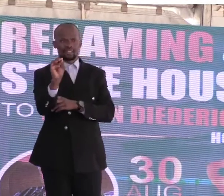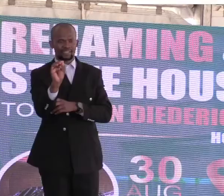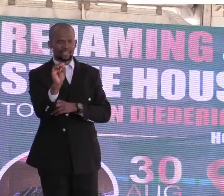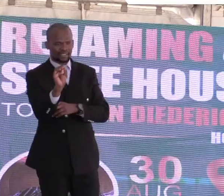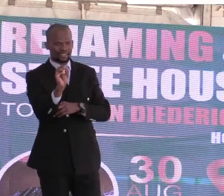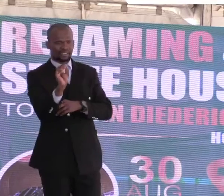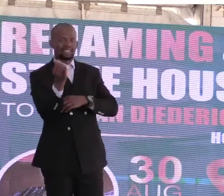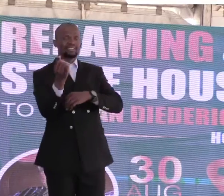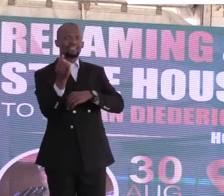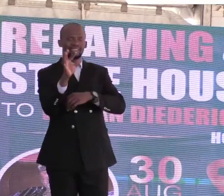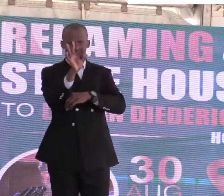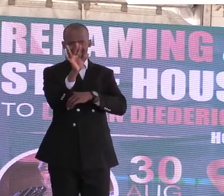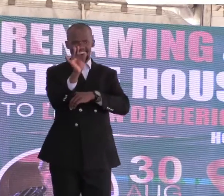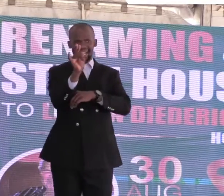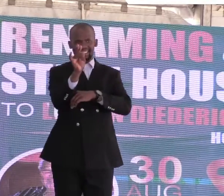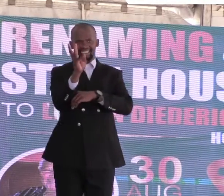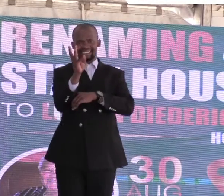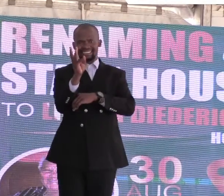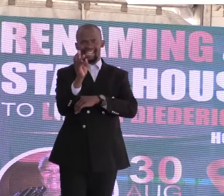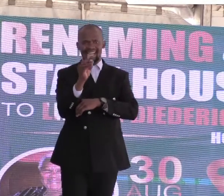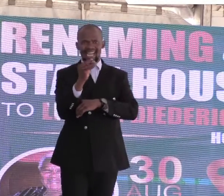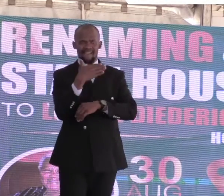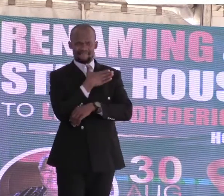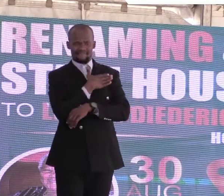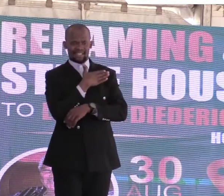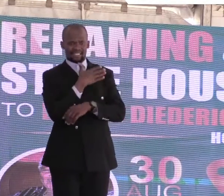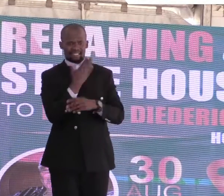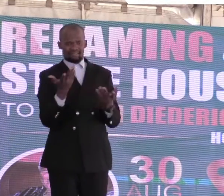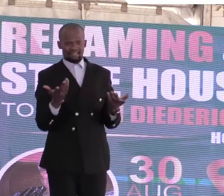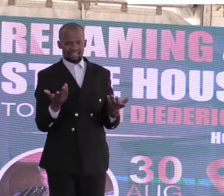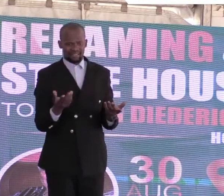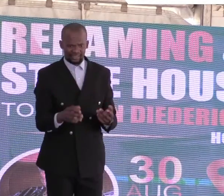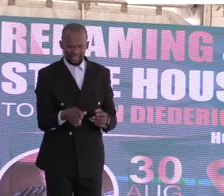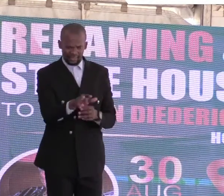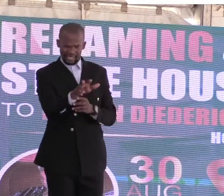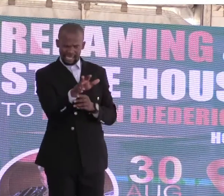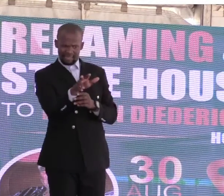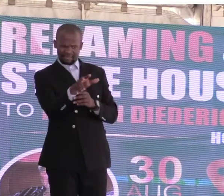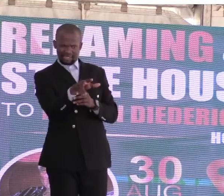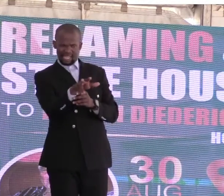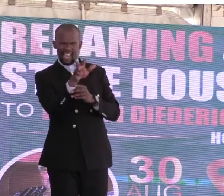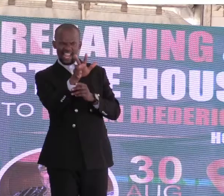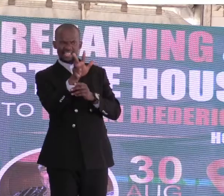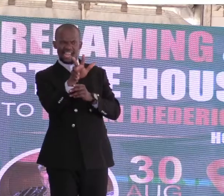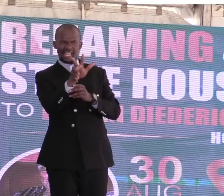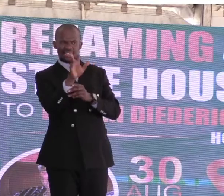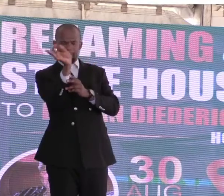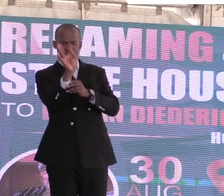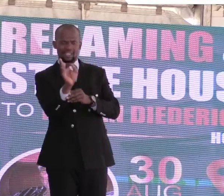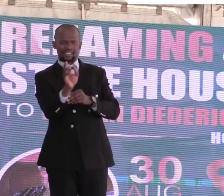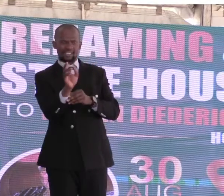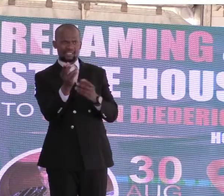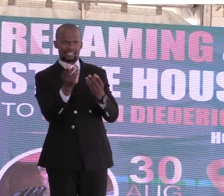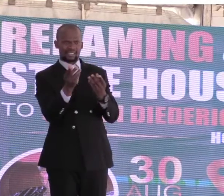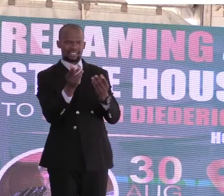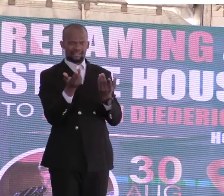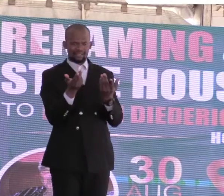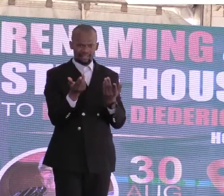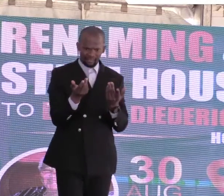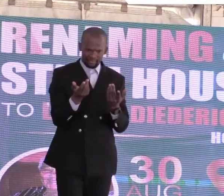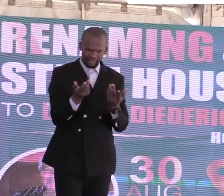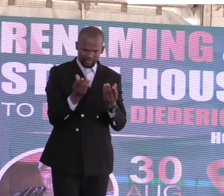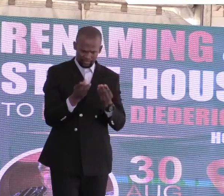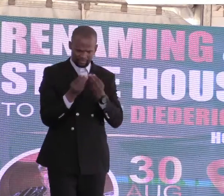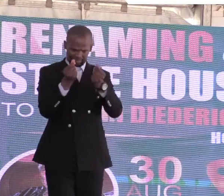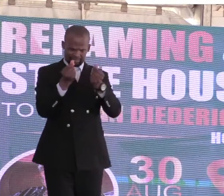daily infection rate. That tells you we currently at about 88% recovery rate. The more that recovery rate, the more